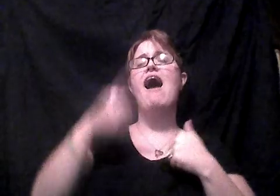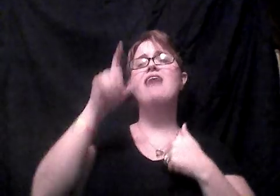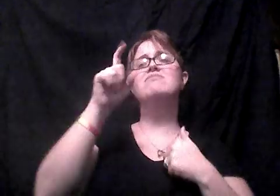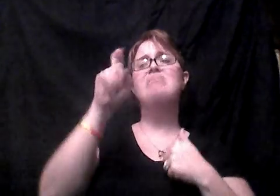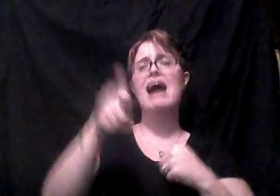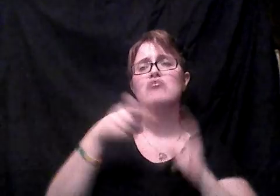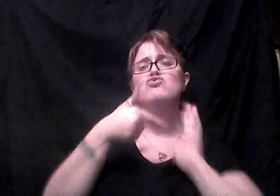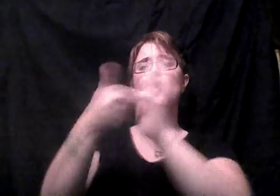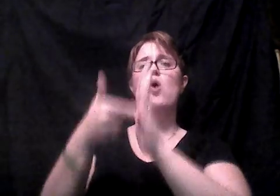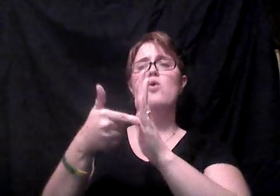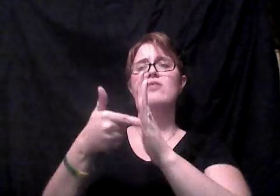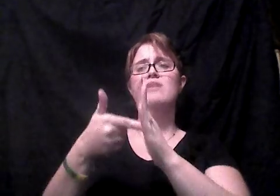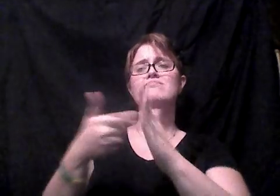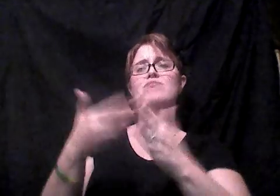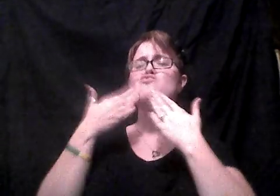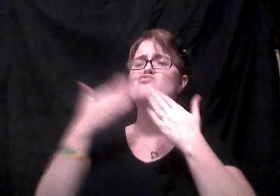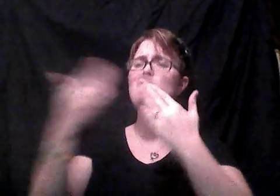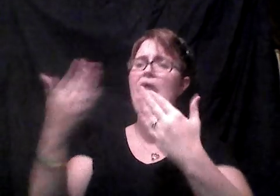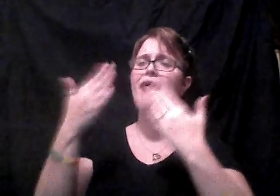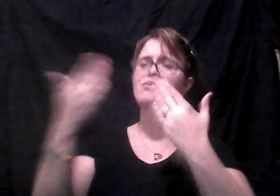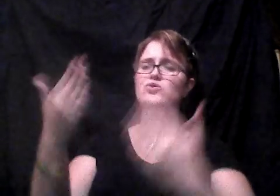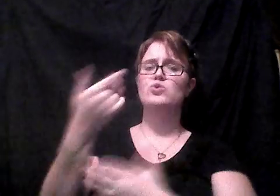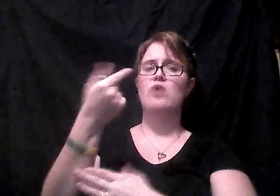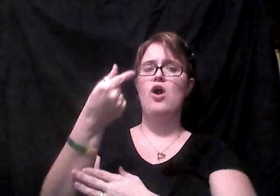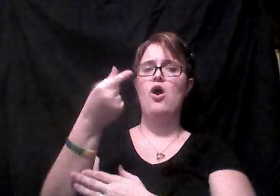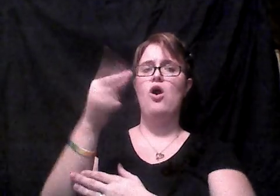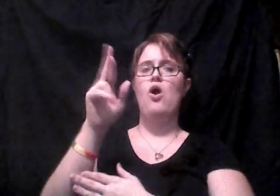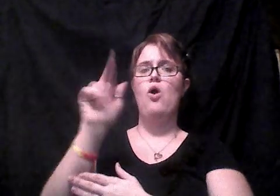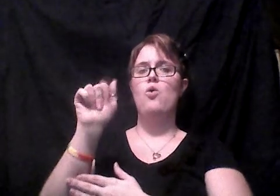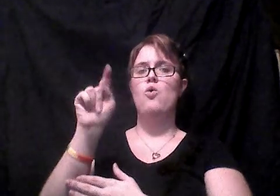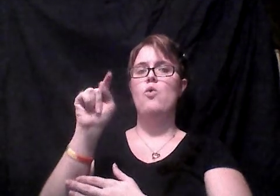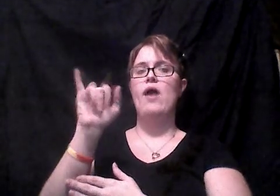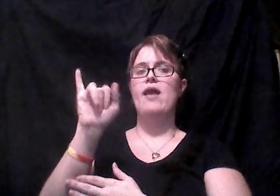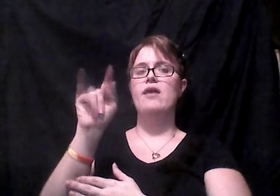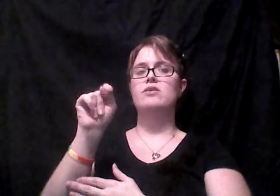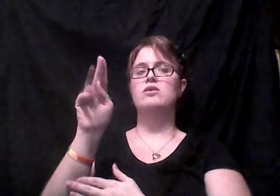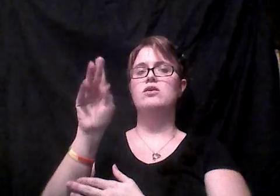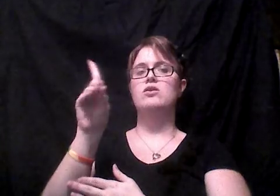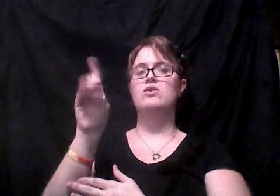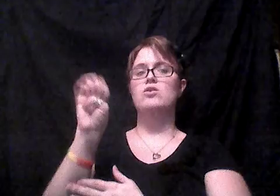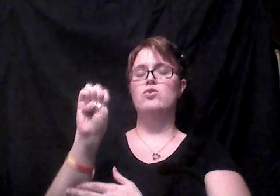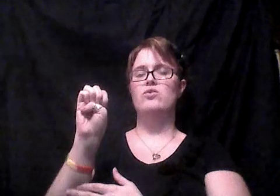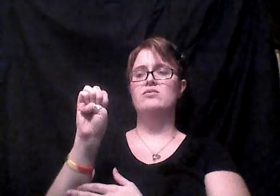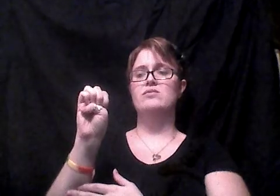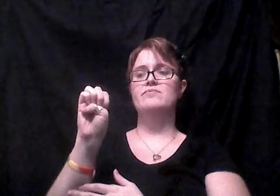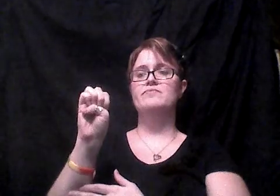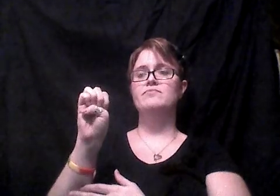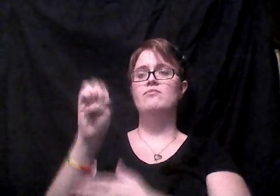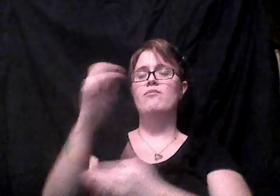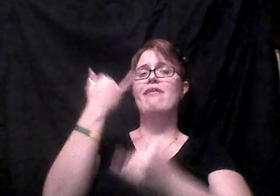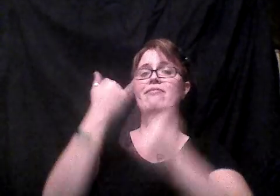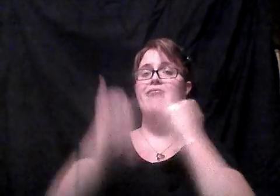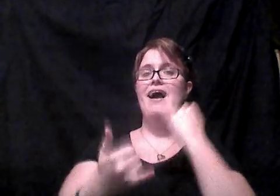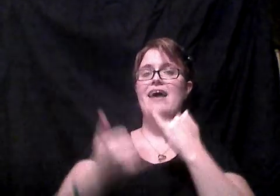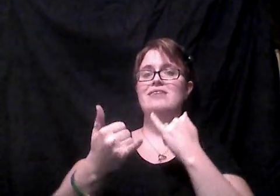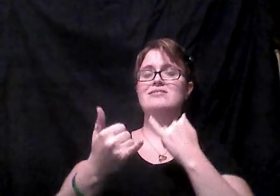And lastly, I don't think complaining and whining really solves the problem. This is Jackie Robinson, first black